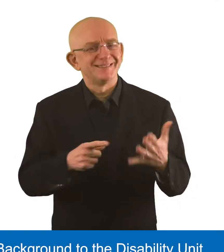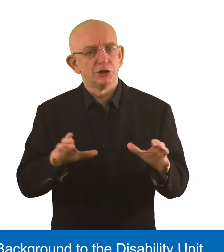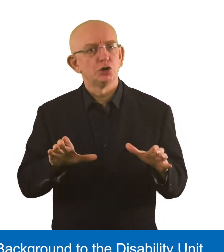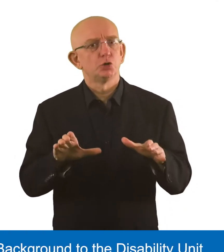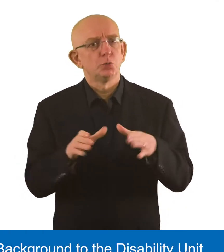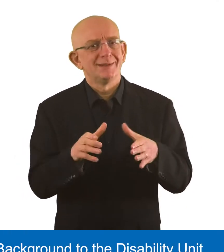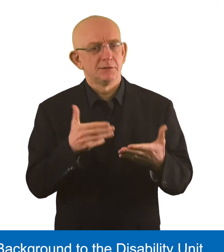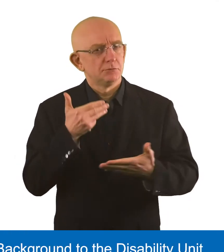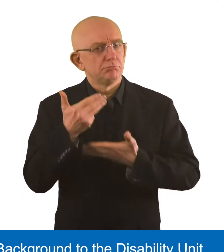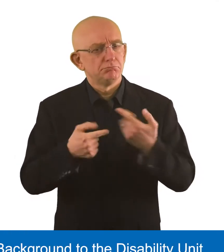Background to the Disability Unit.